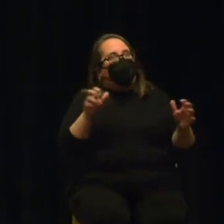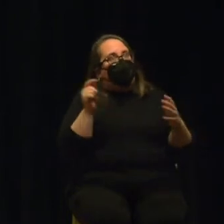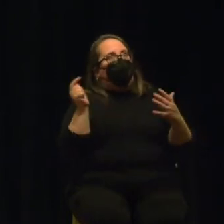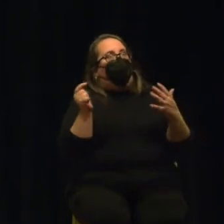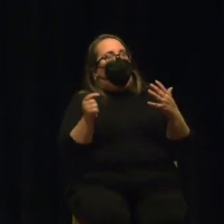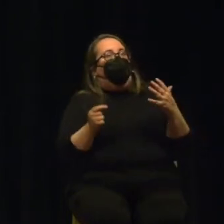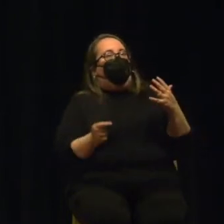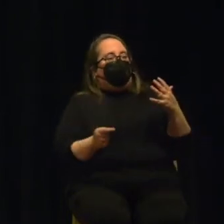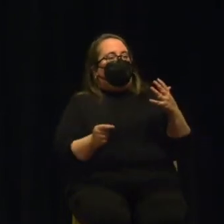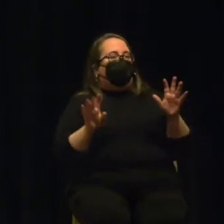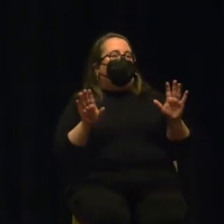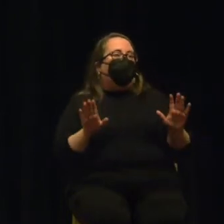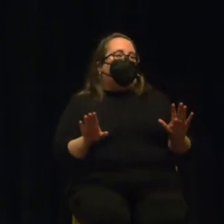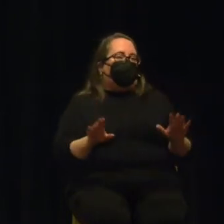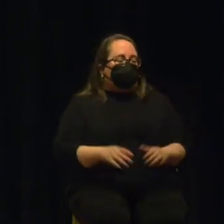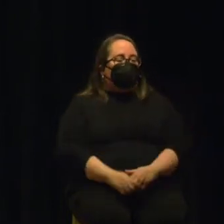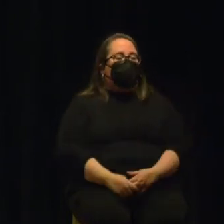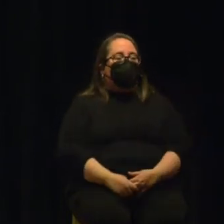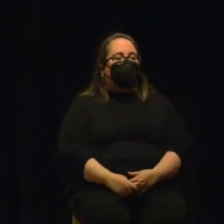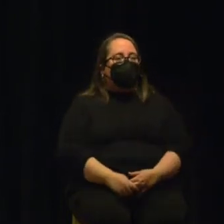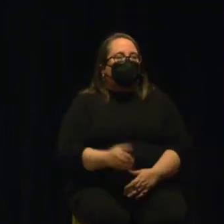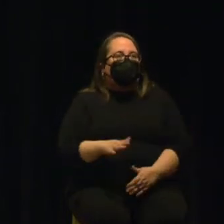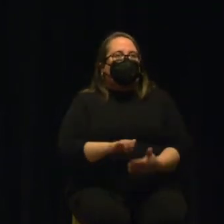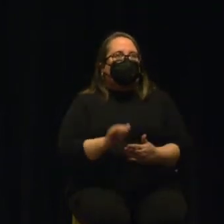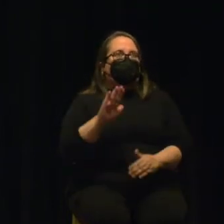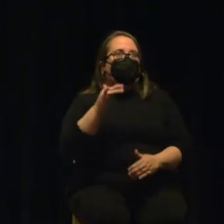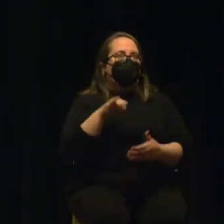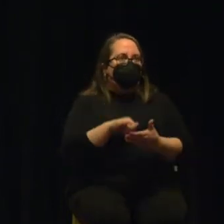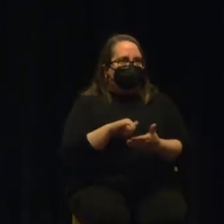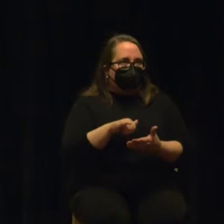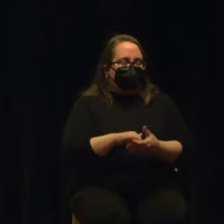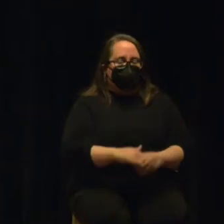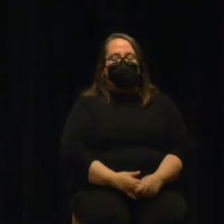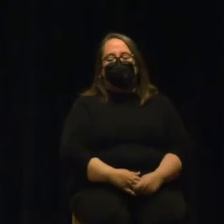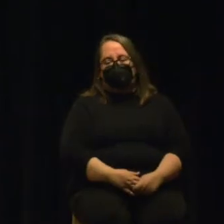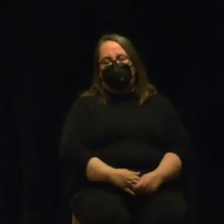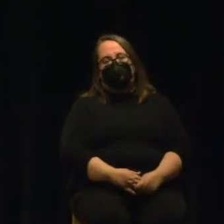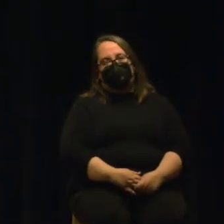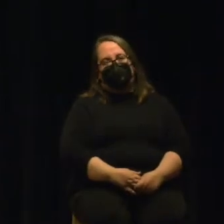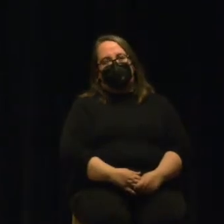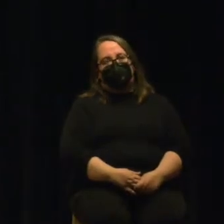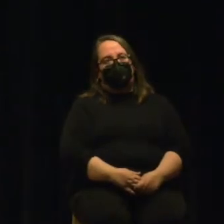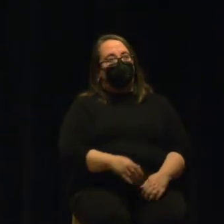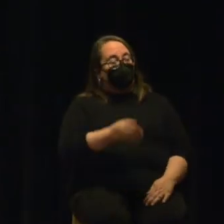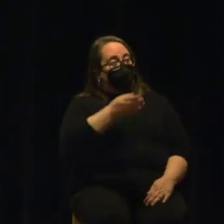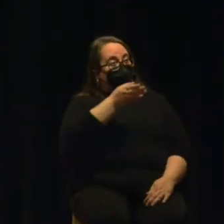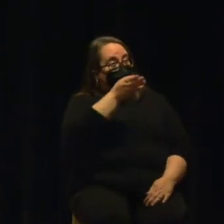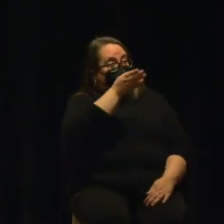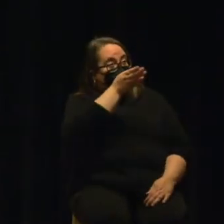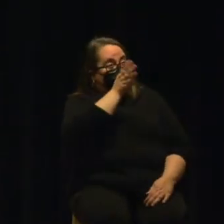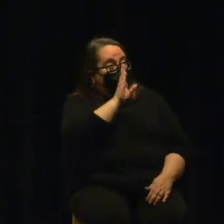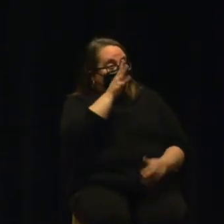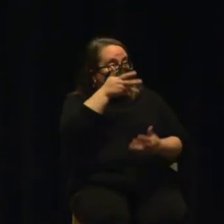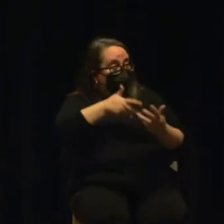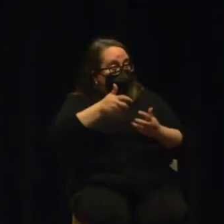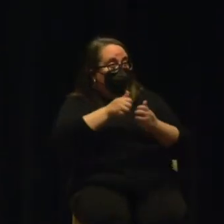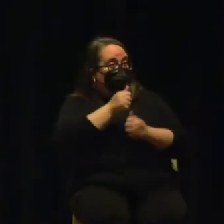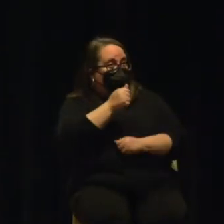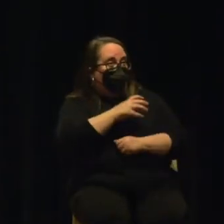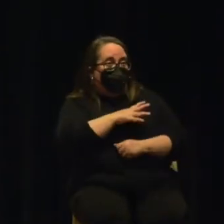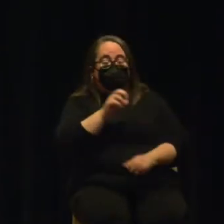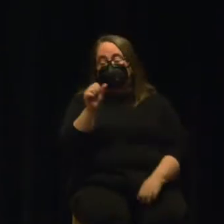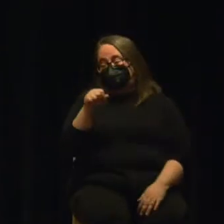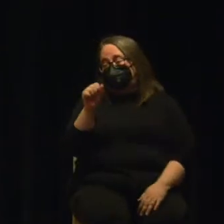that seemed impossible, you know. He was a God amongst men. And you see him